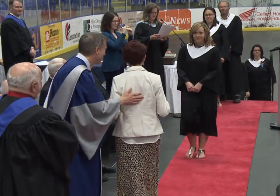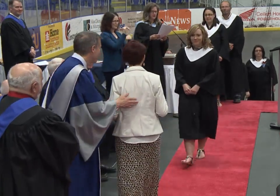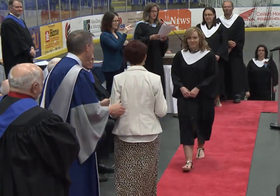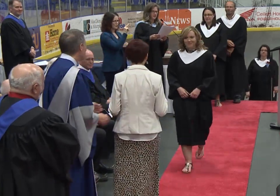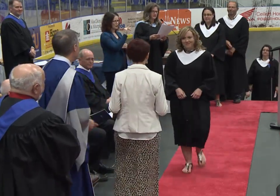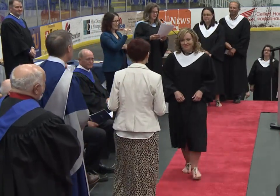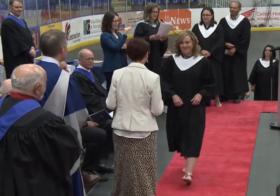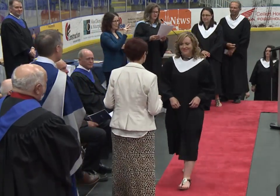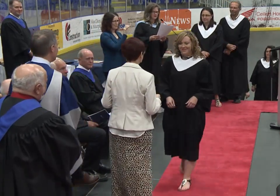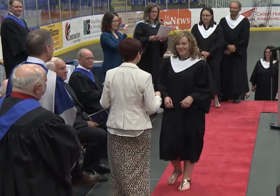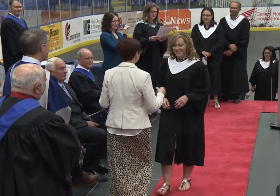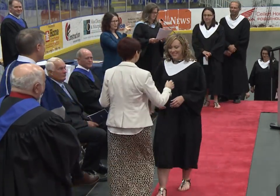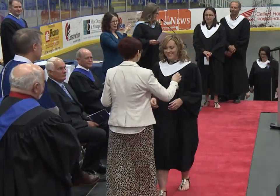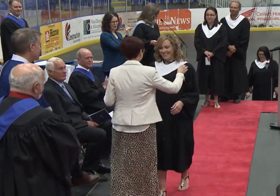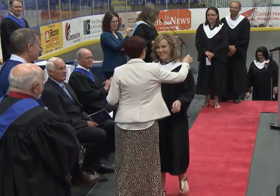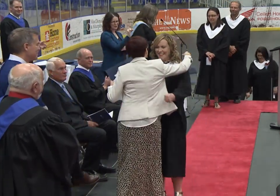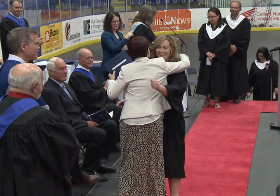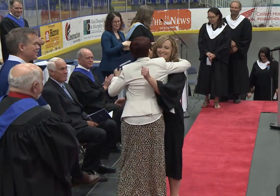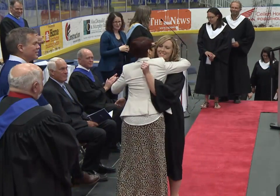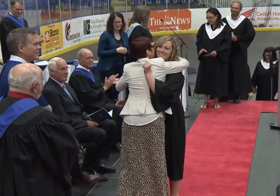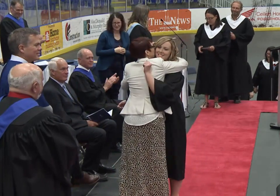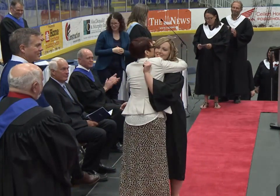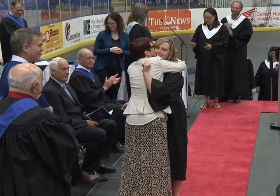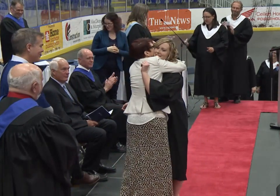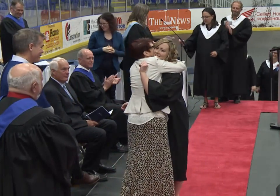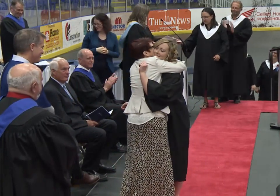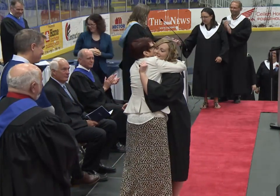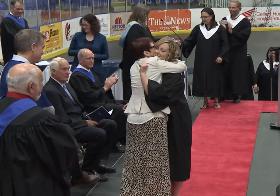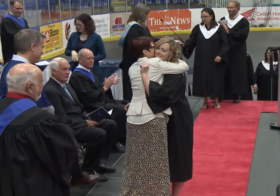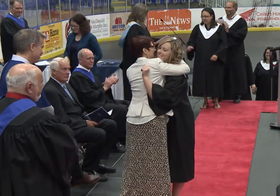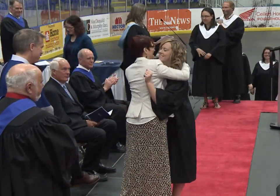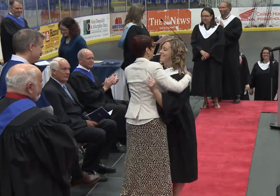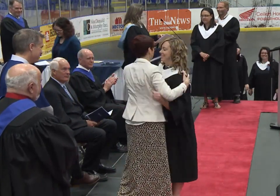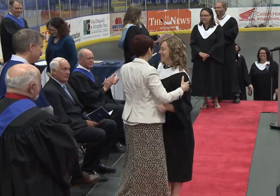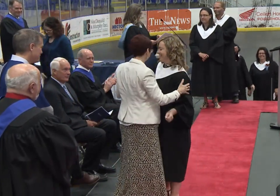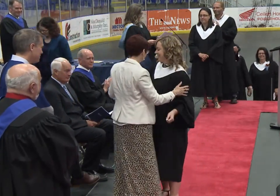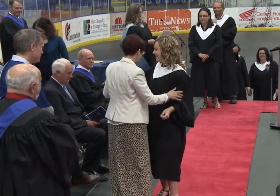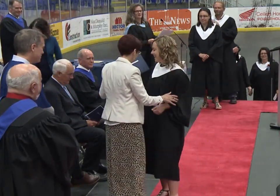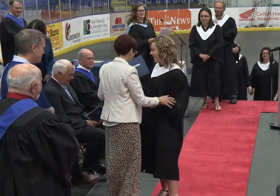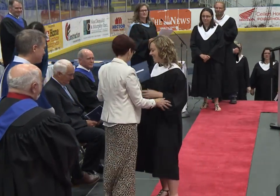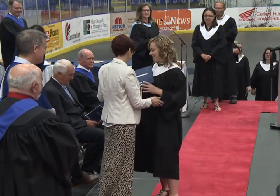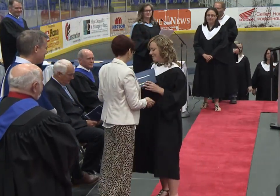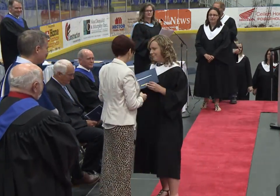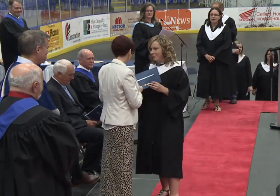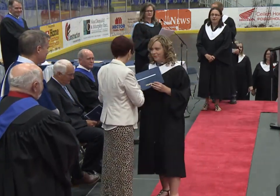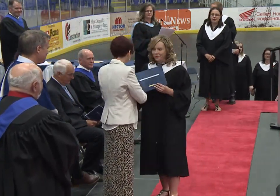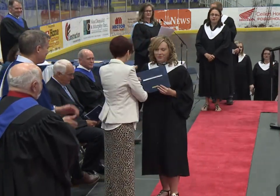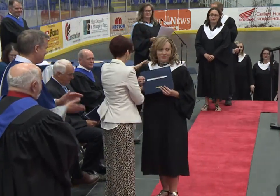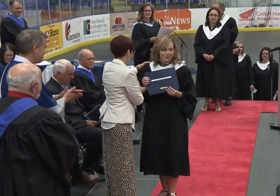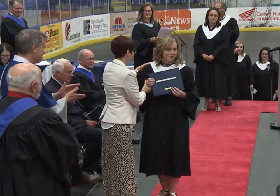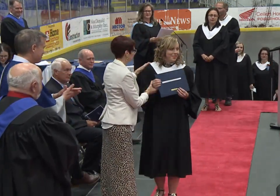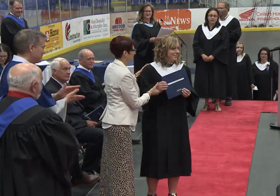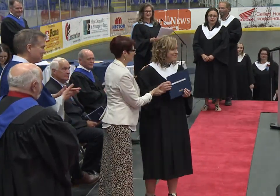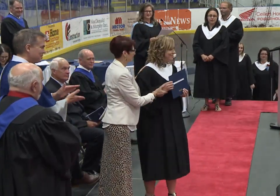Adults. Jenny McDonald.